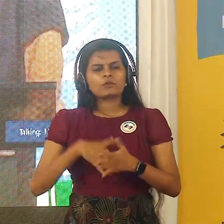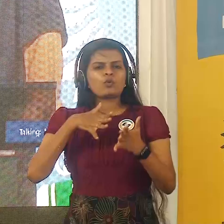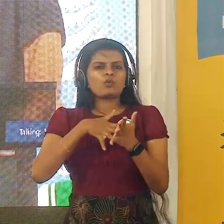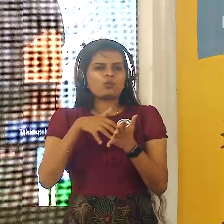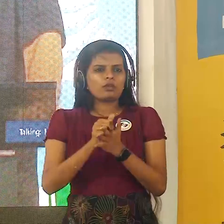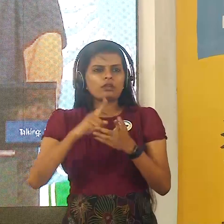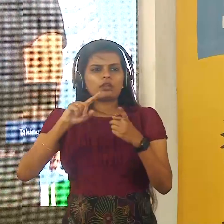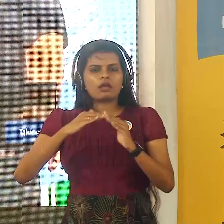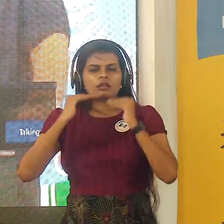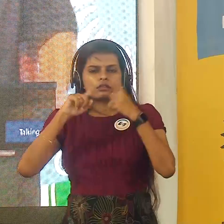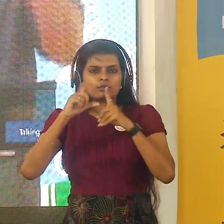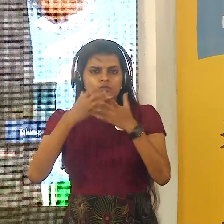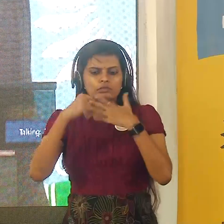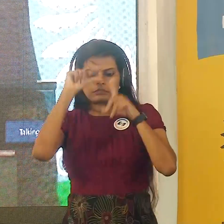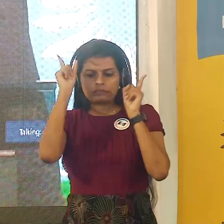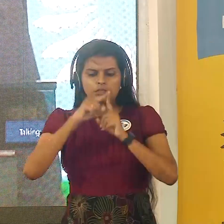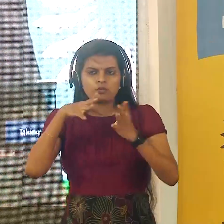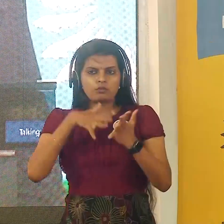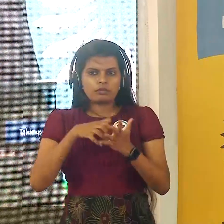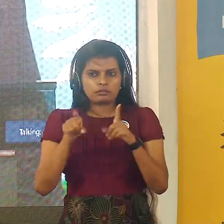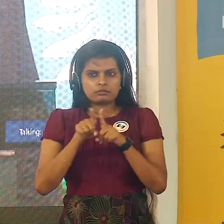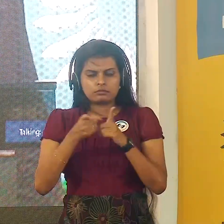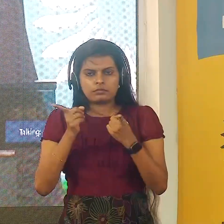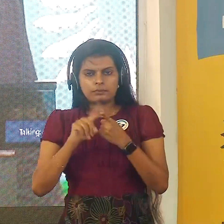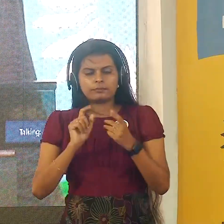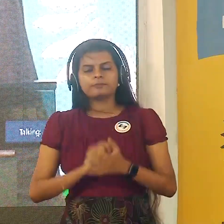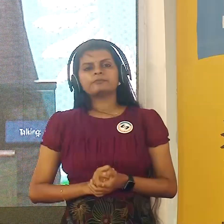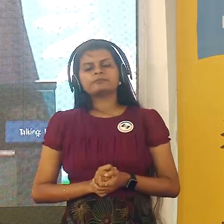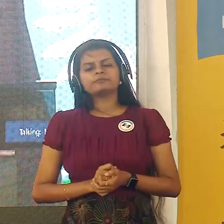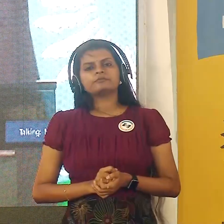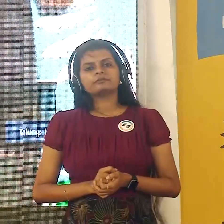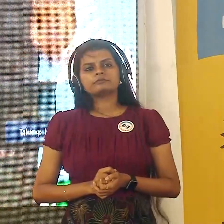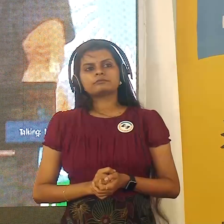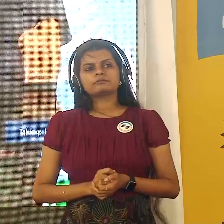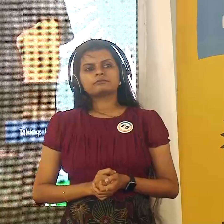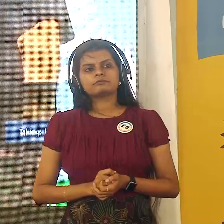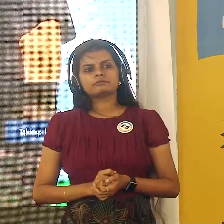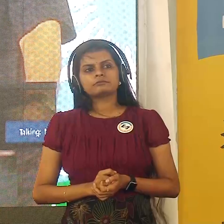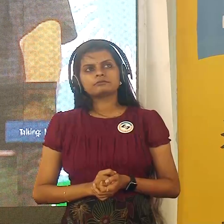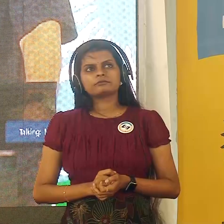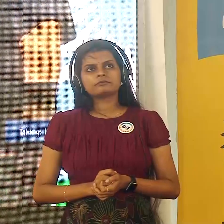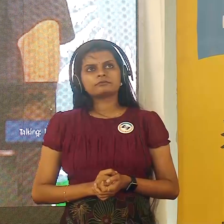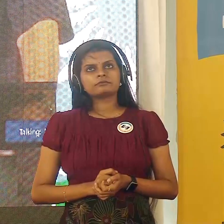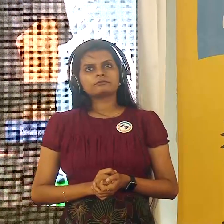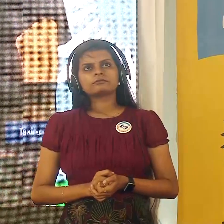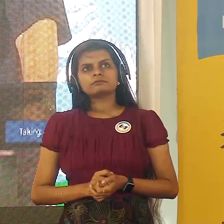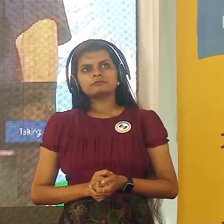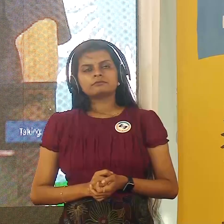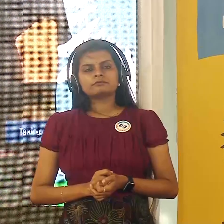higher education in India. This, as we, the